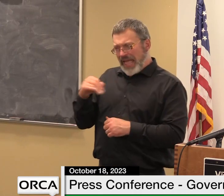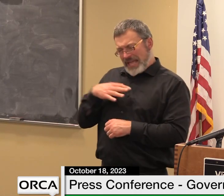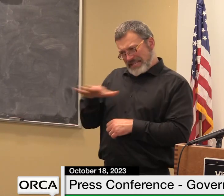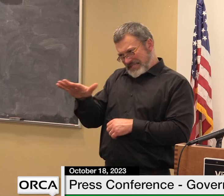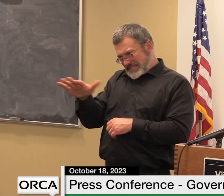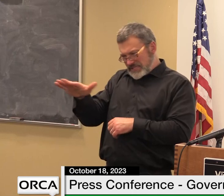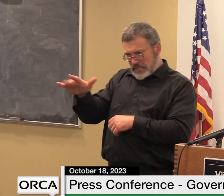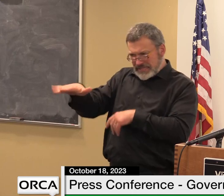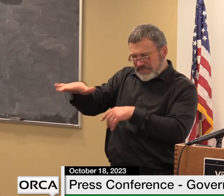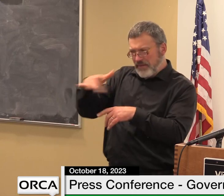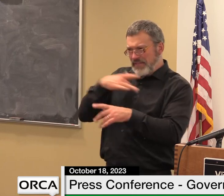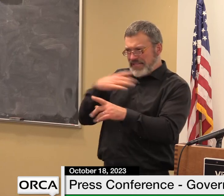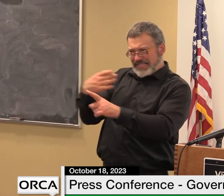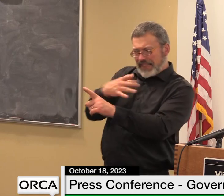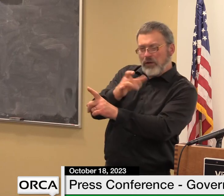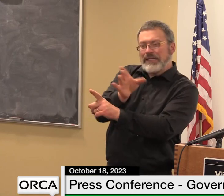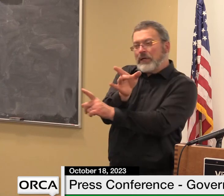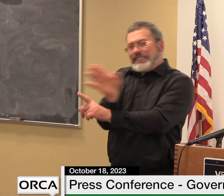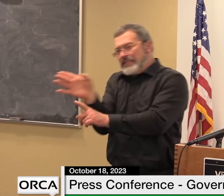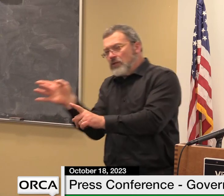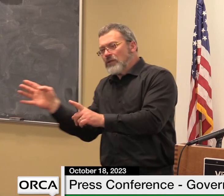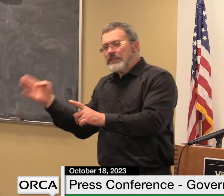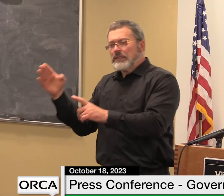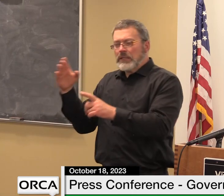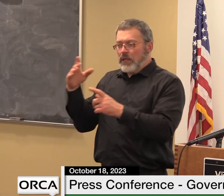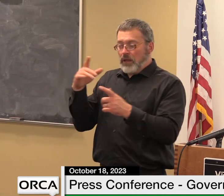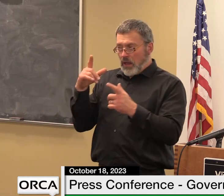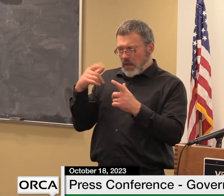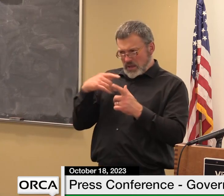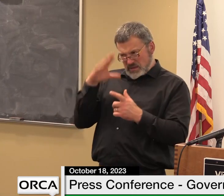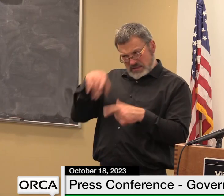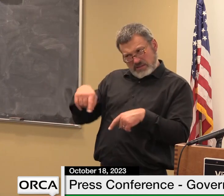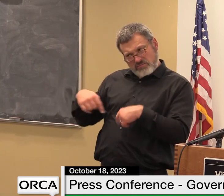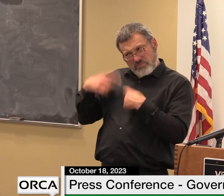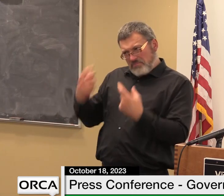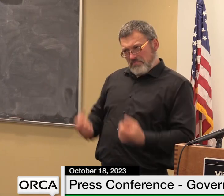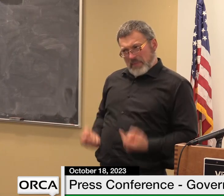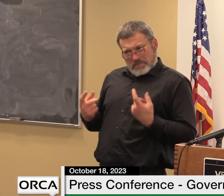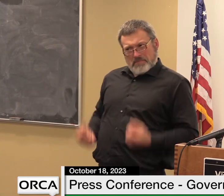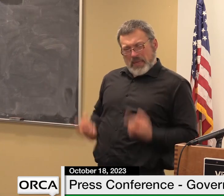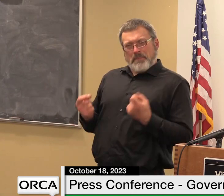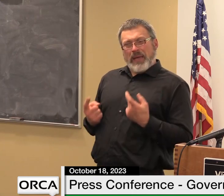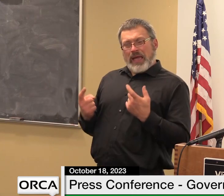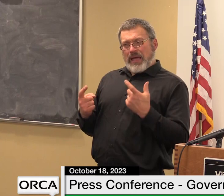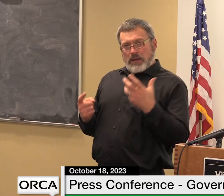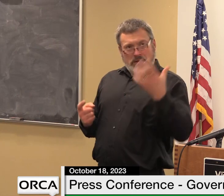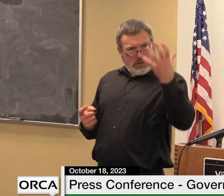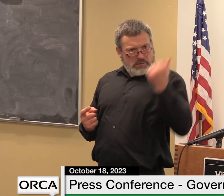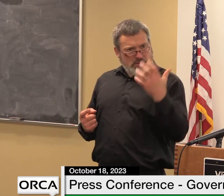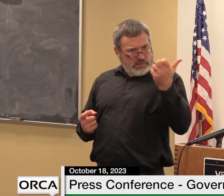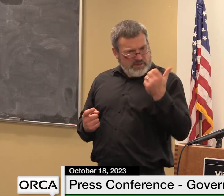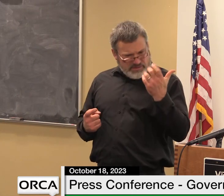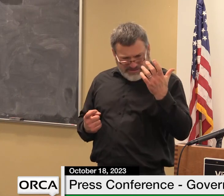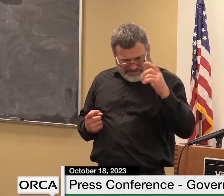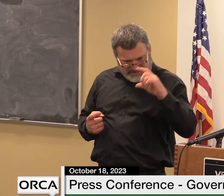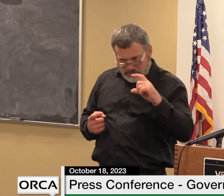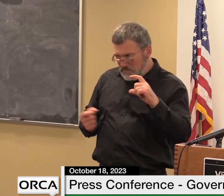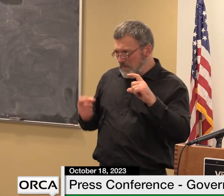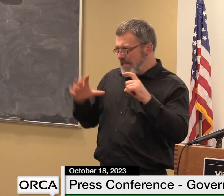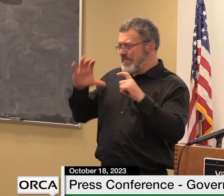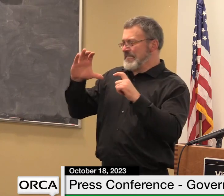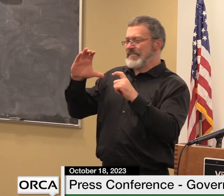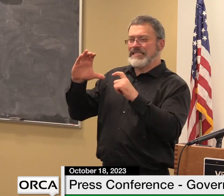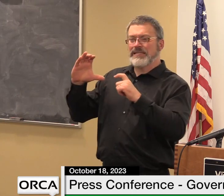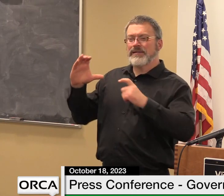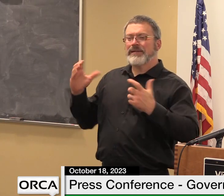much more than we're taking in, and I think it's leading us to a more unaffordable Vermont,